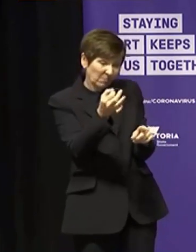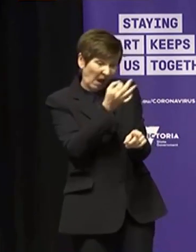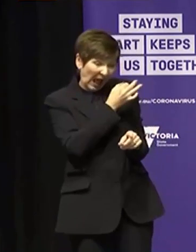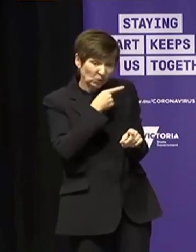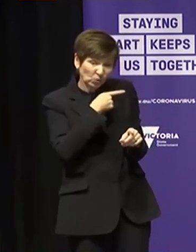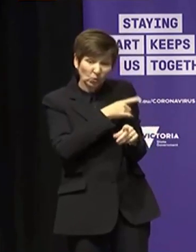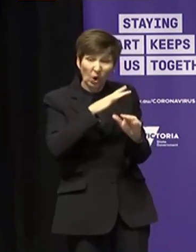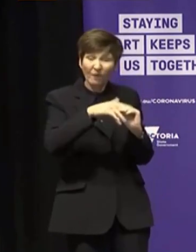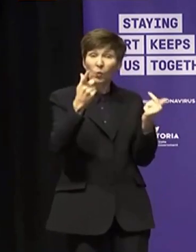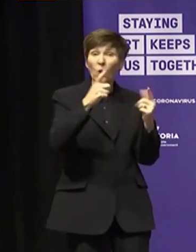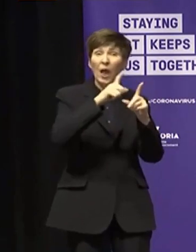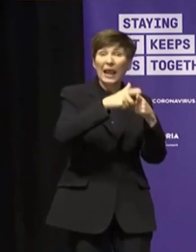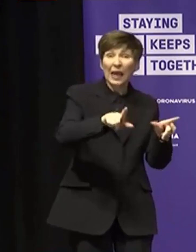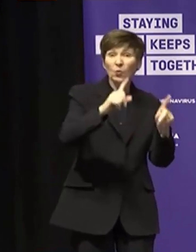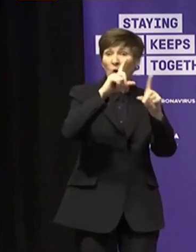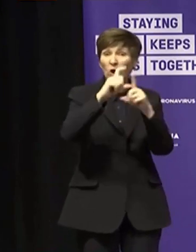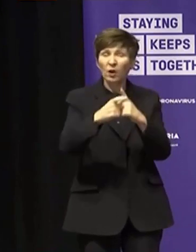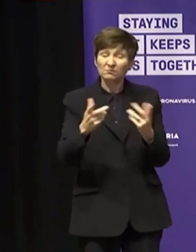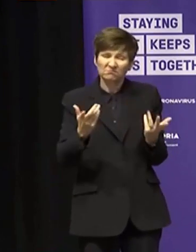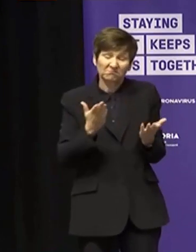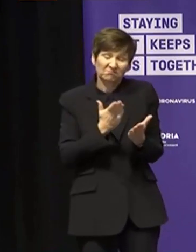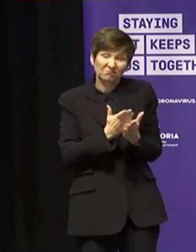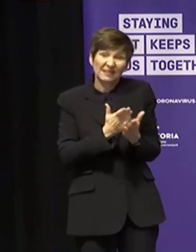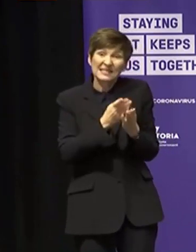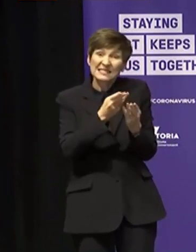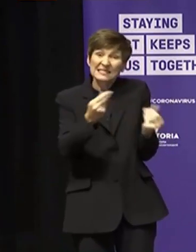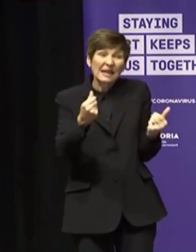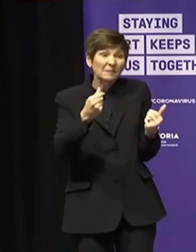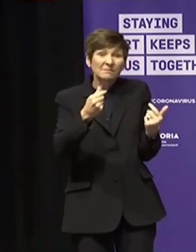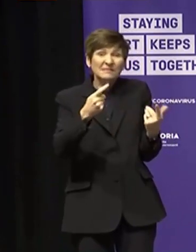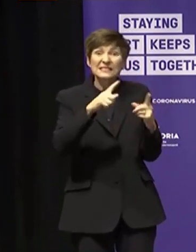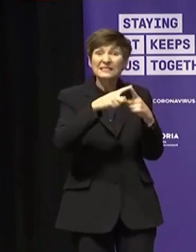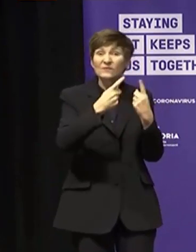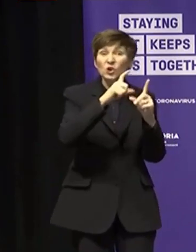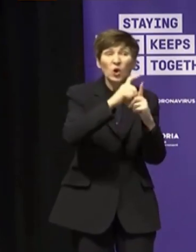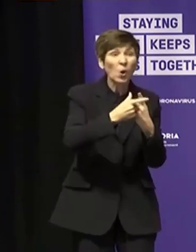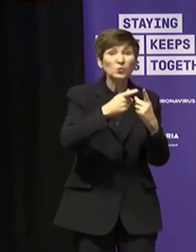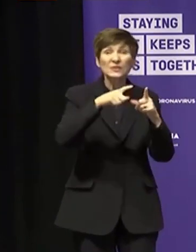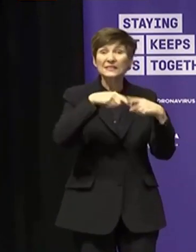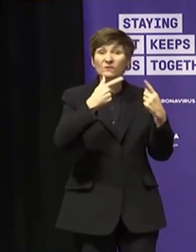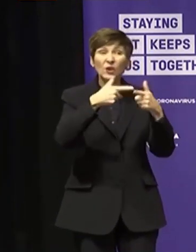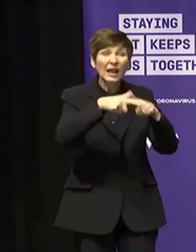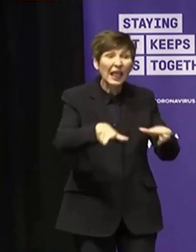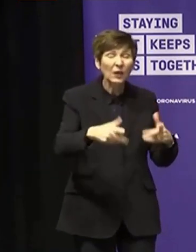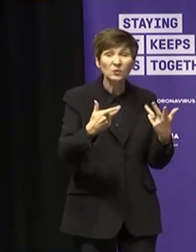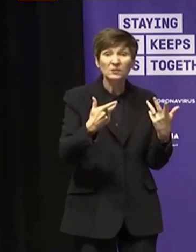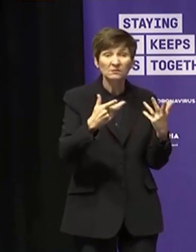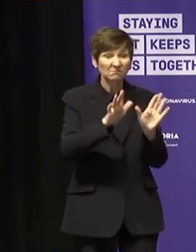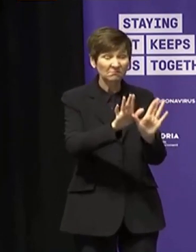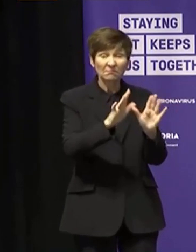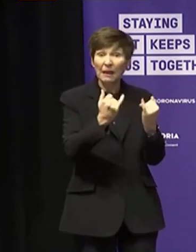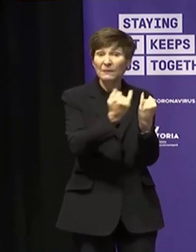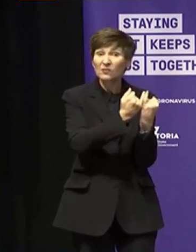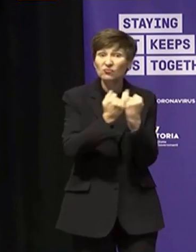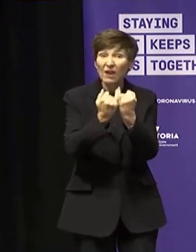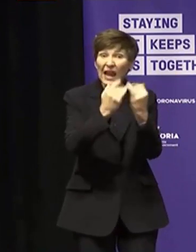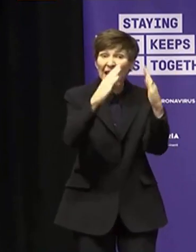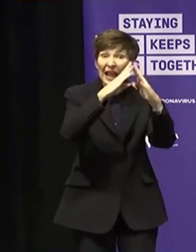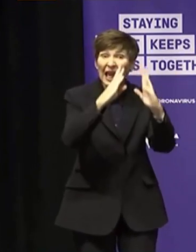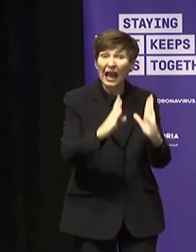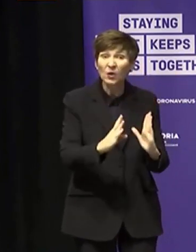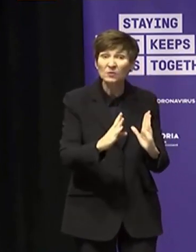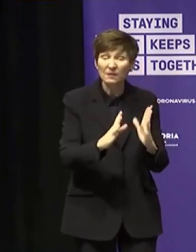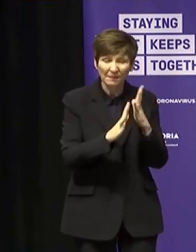there are different households where people's interactions and the size of those households and how crowded they might be is a factor